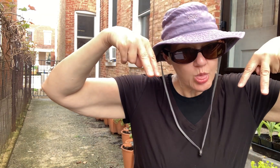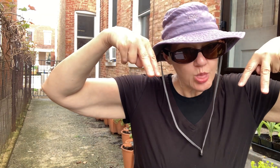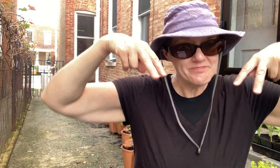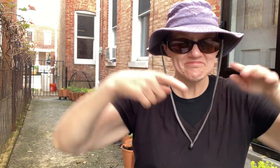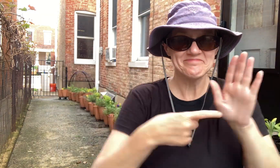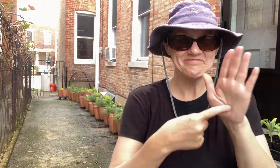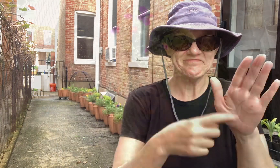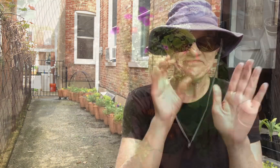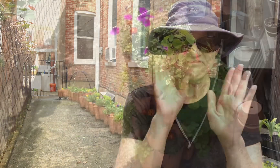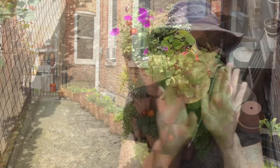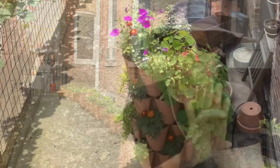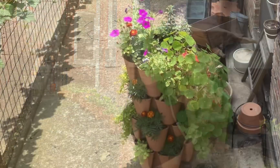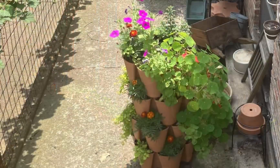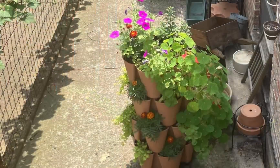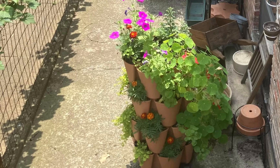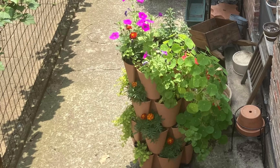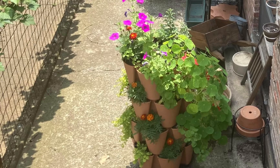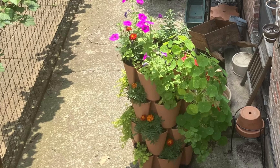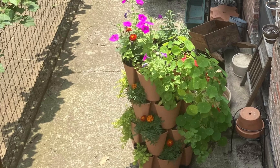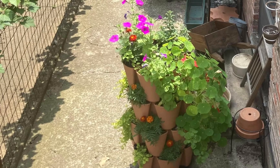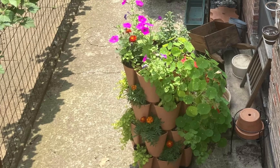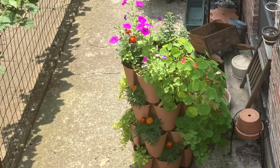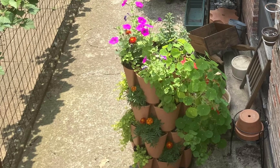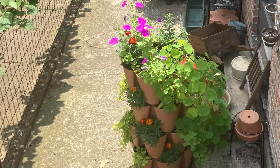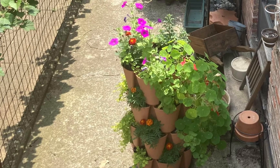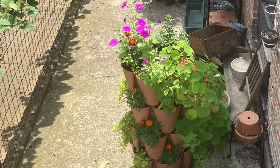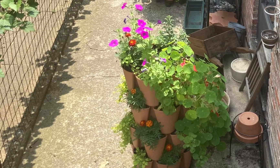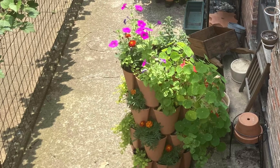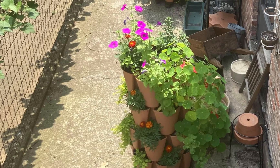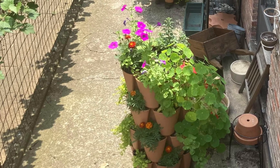upstairs windows. Let me show you a picture.